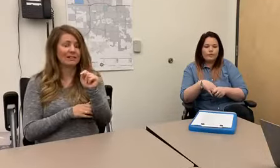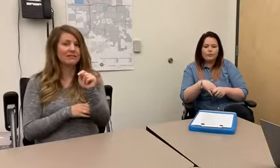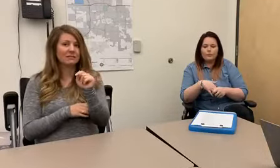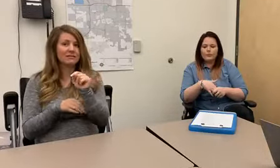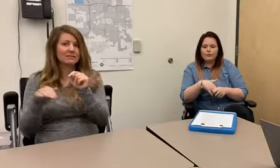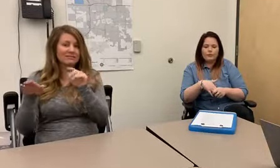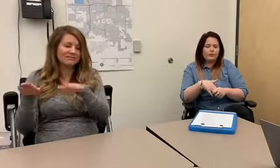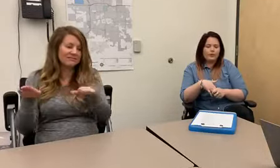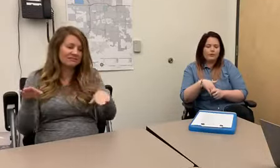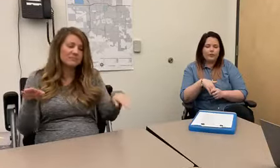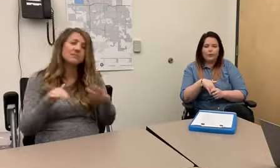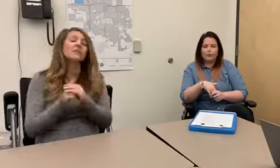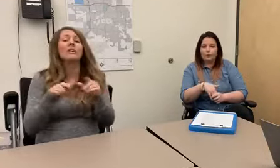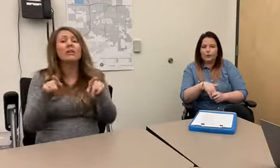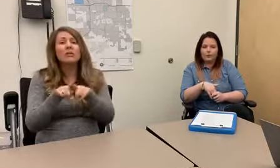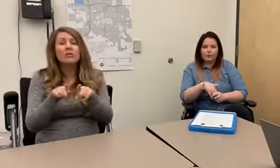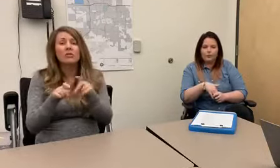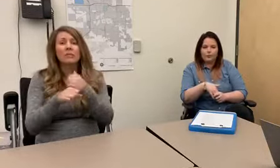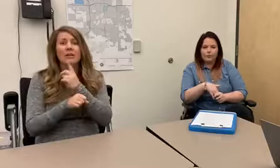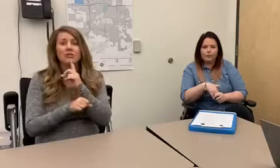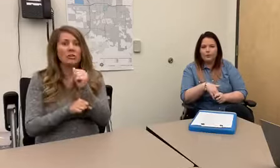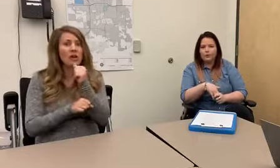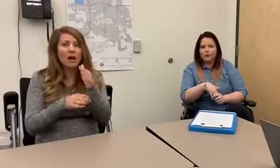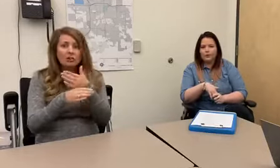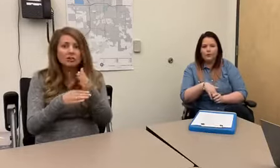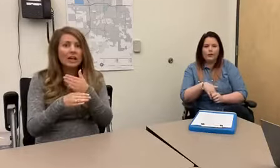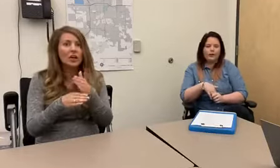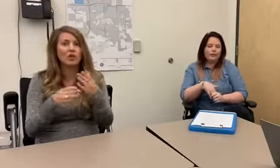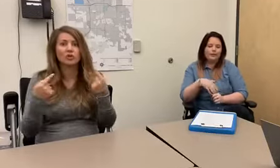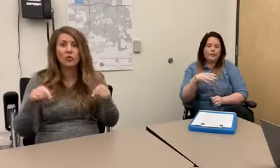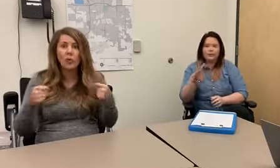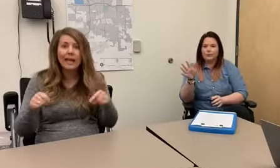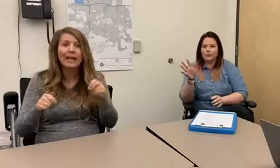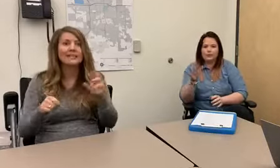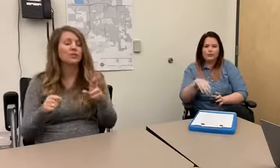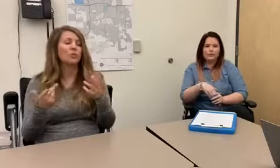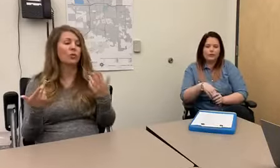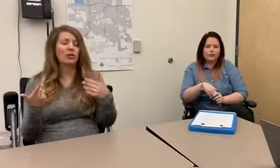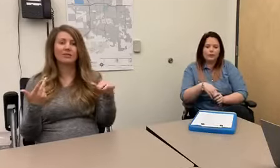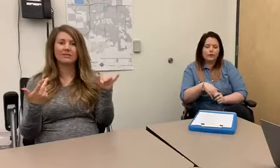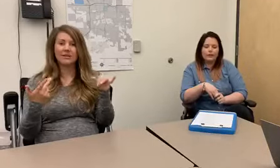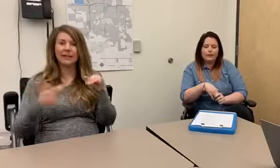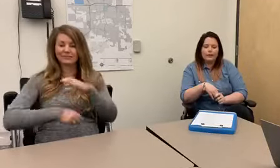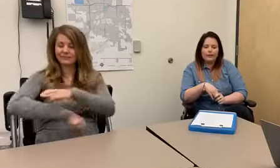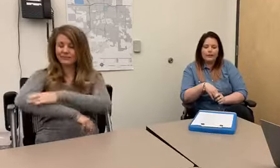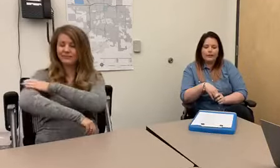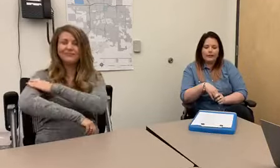Also make sure that you're not sharing any toys that you bring into the pool with you, any type of floaties or anything like